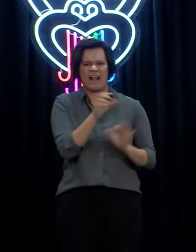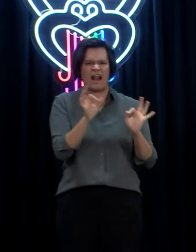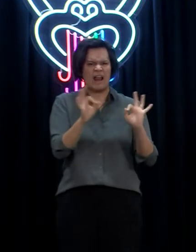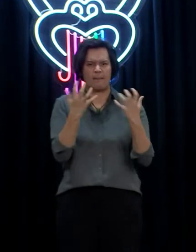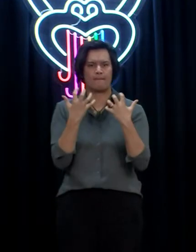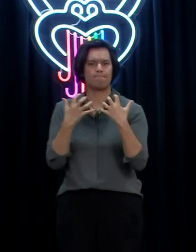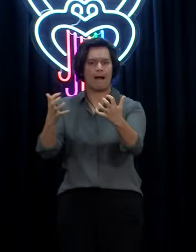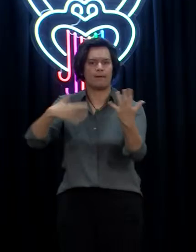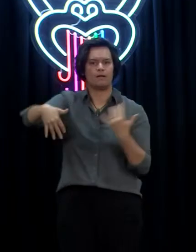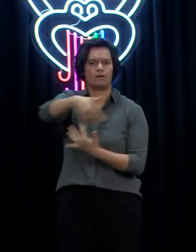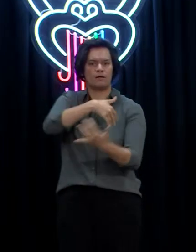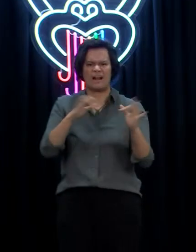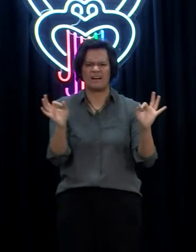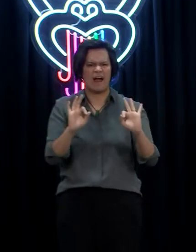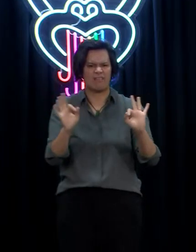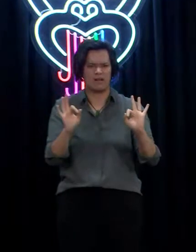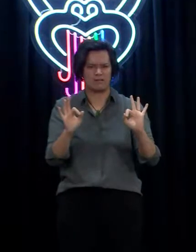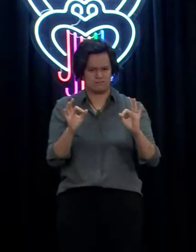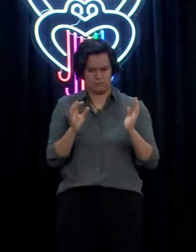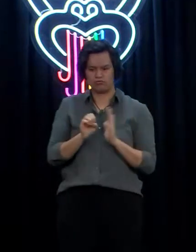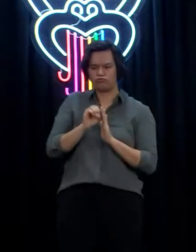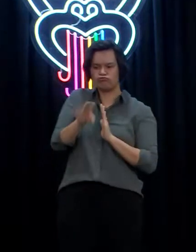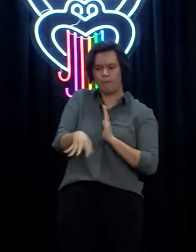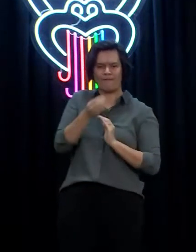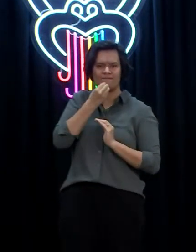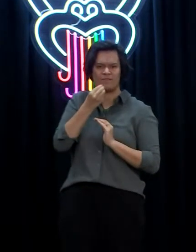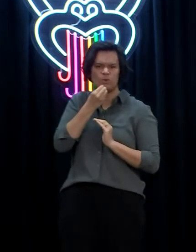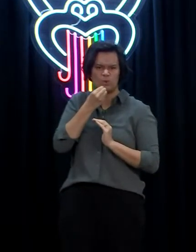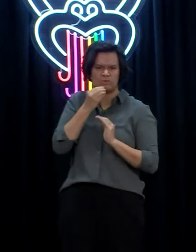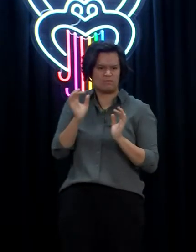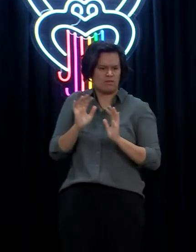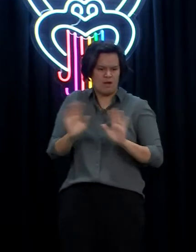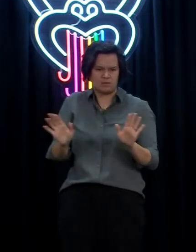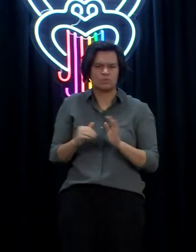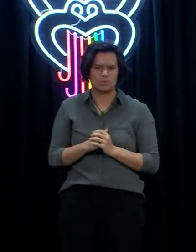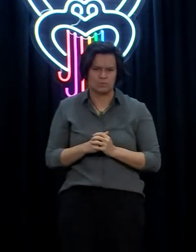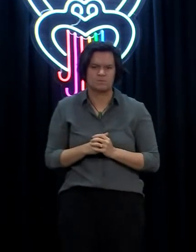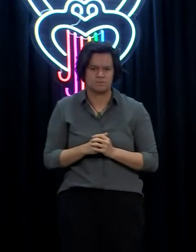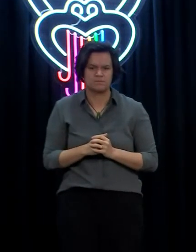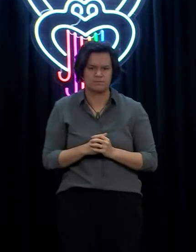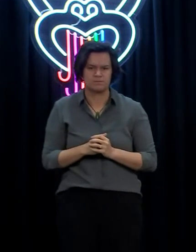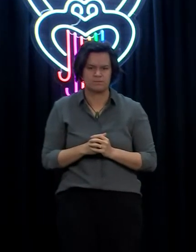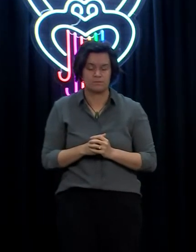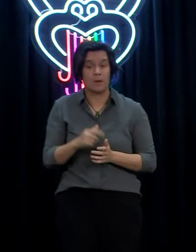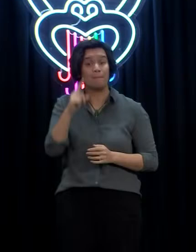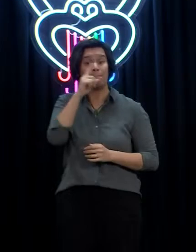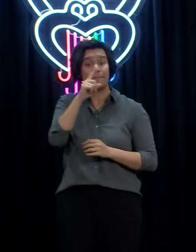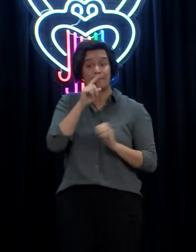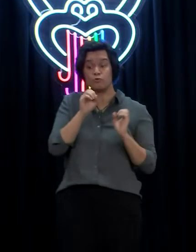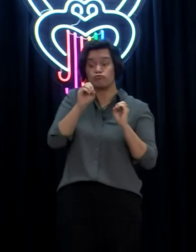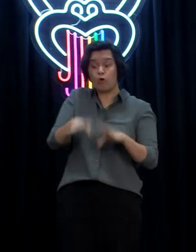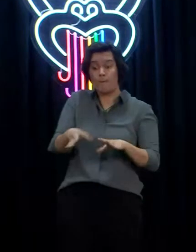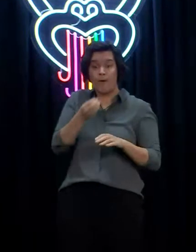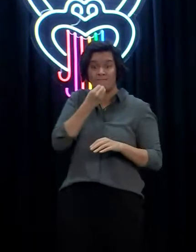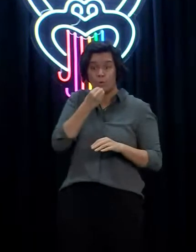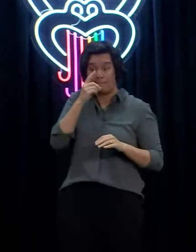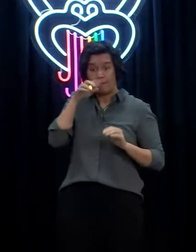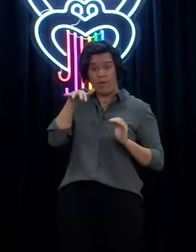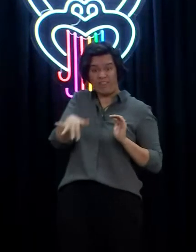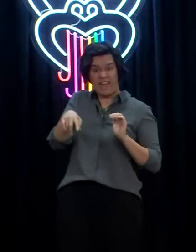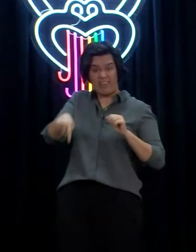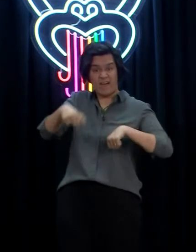accessible to the public. The company involved has immediately stood down staff who were in close proximity to the